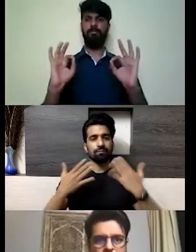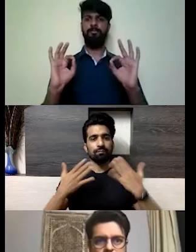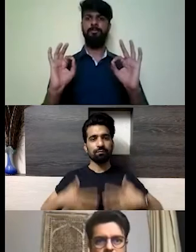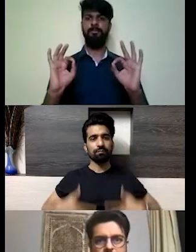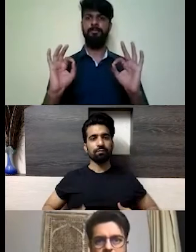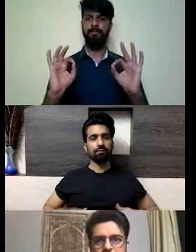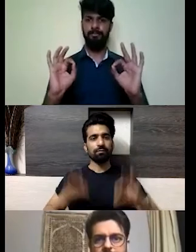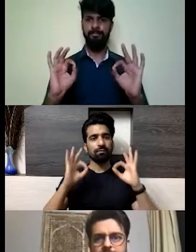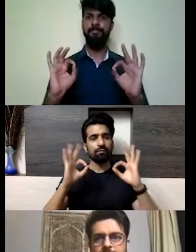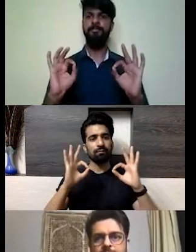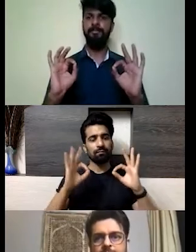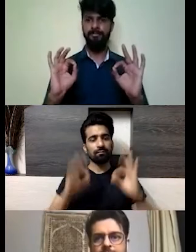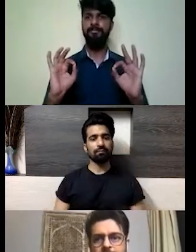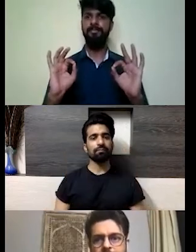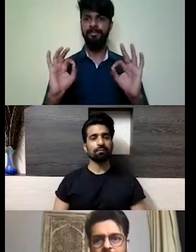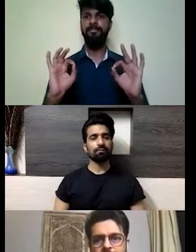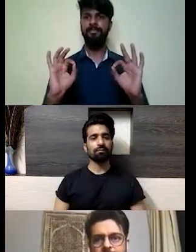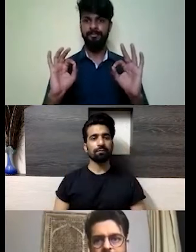Health.